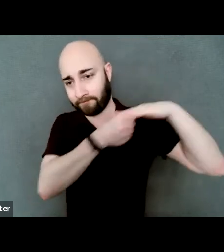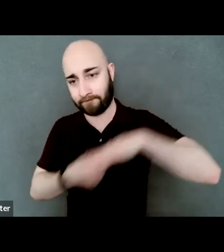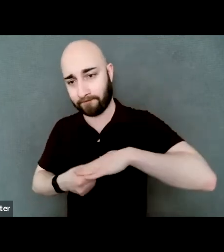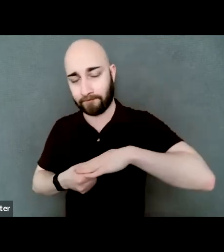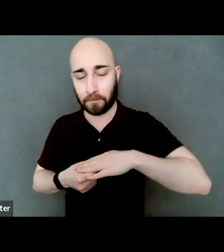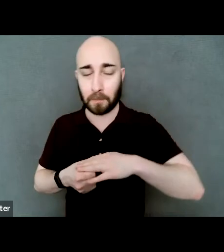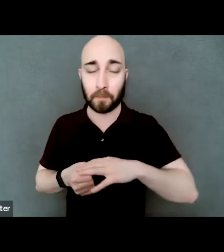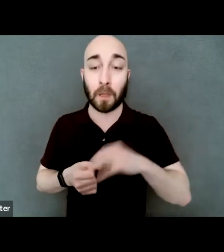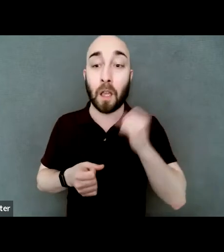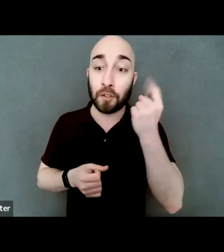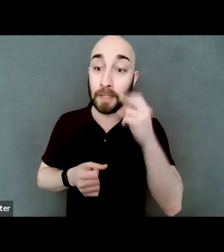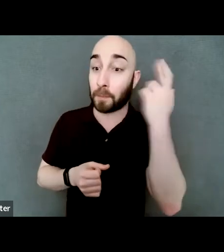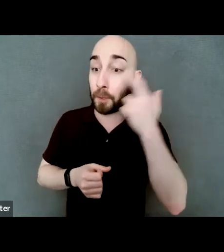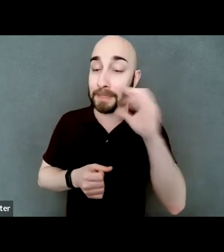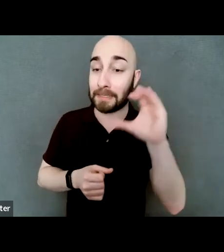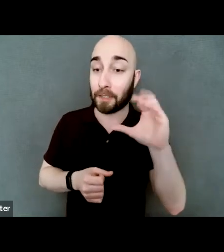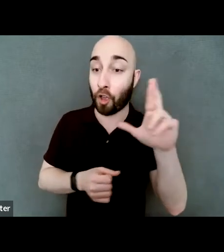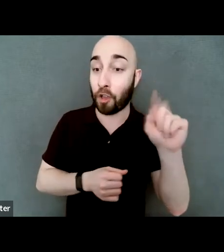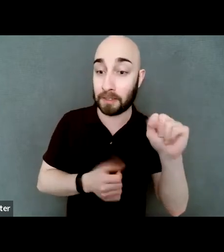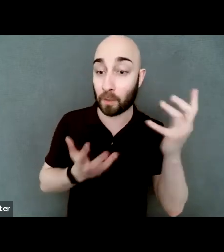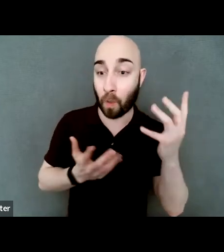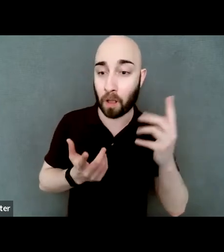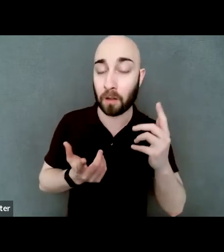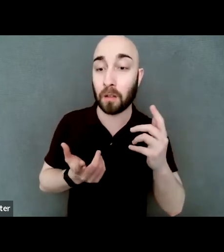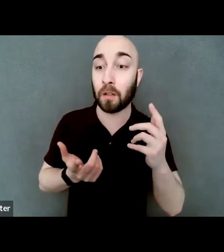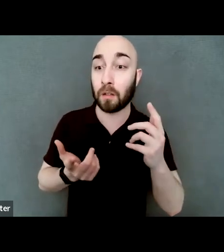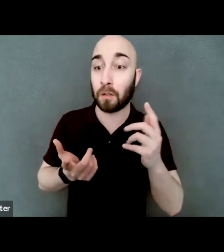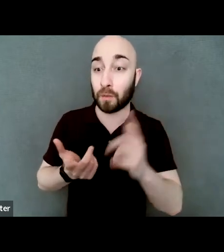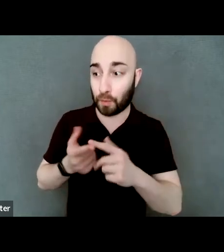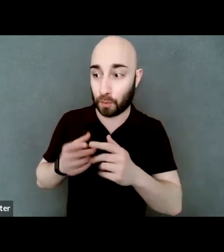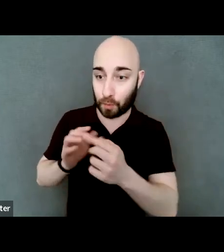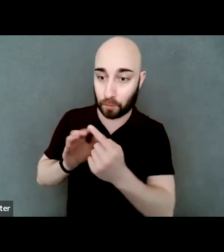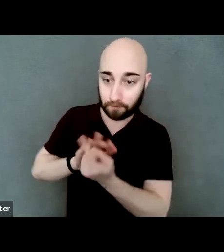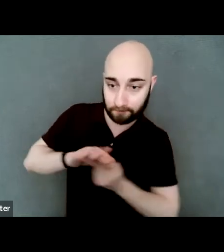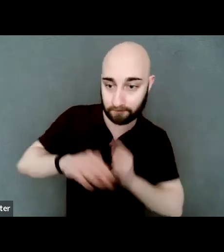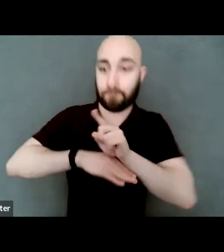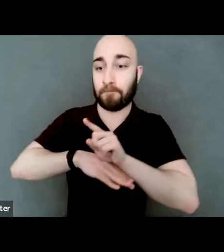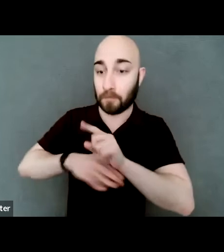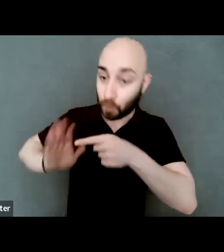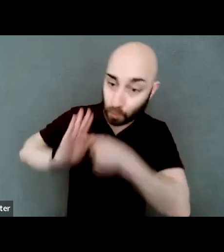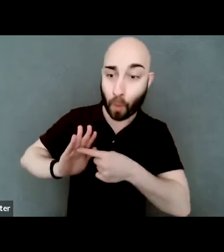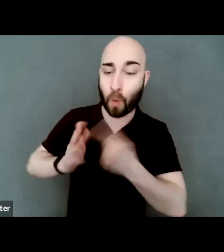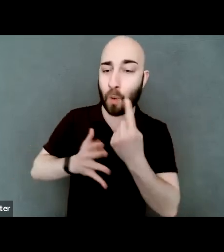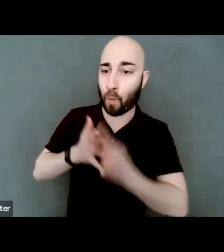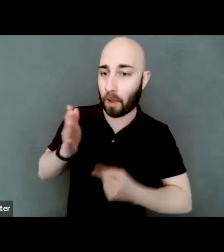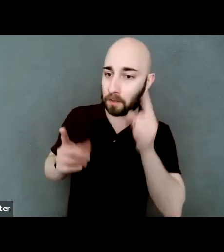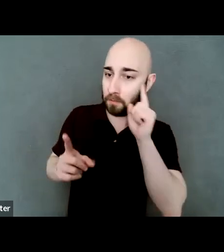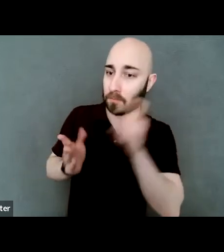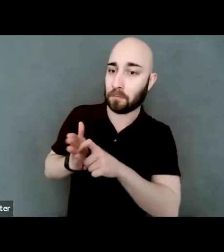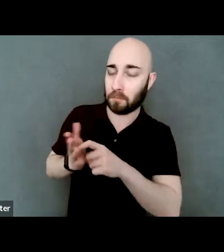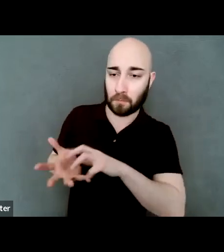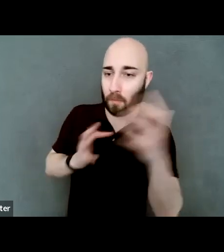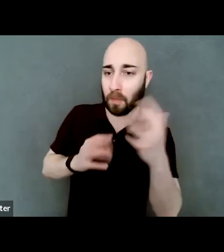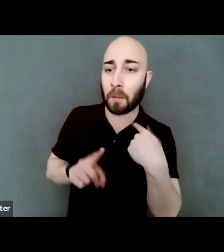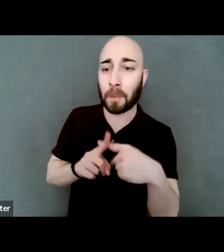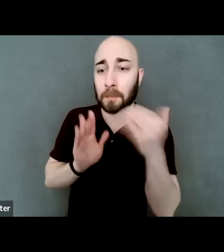of CRT is always to unearth what is taken for granted when analyzing race and privilege, as well as the profound